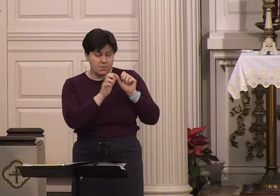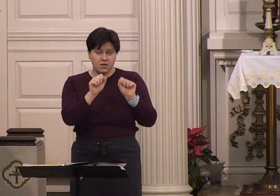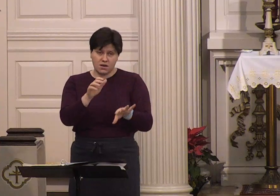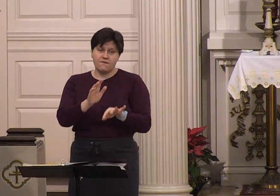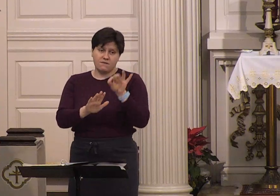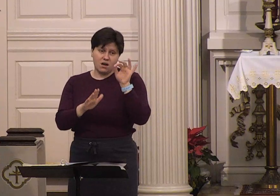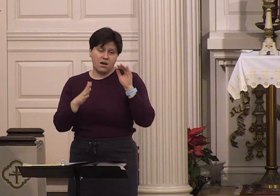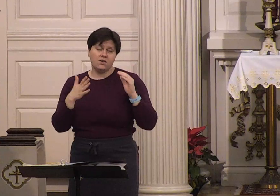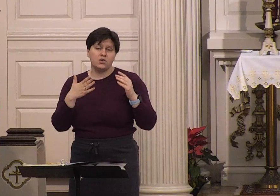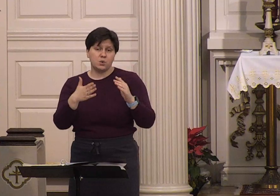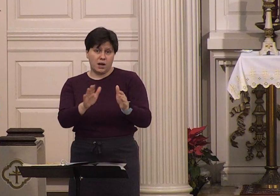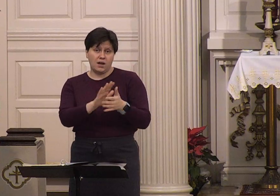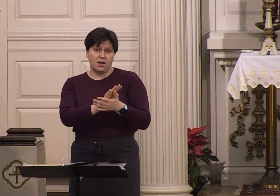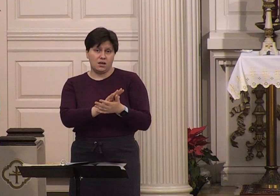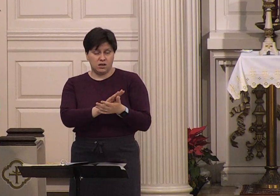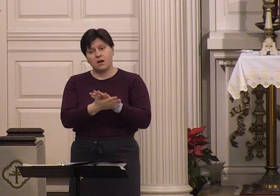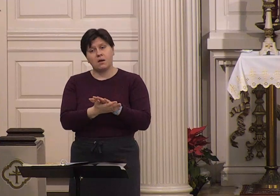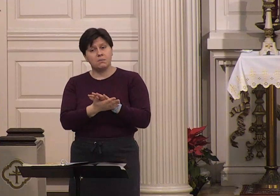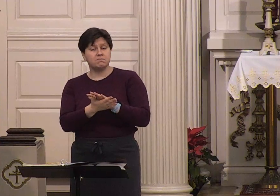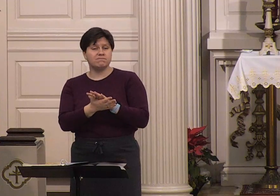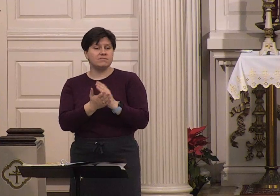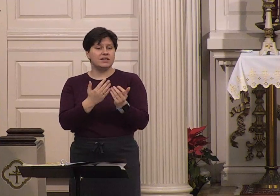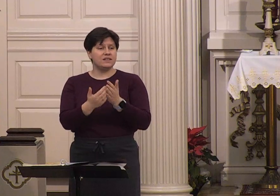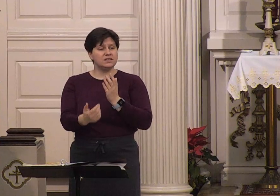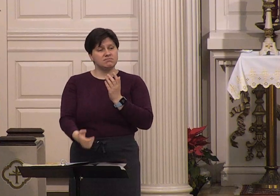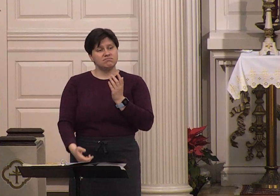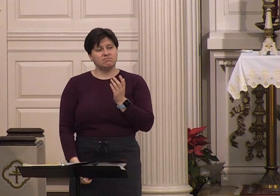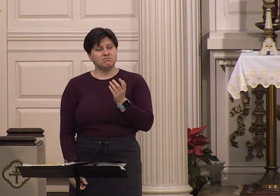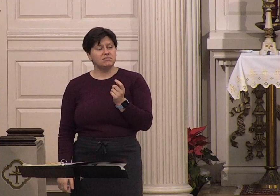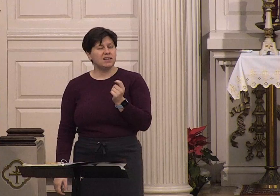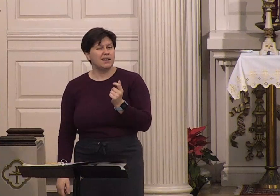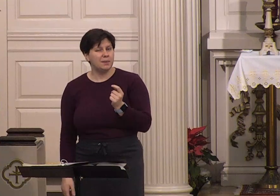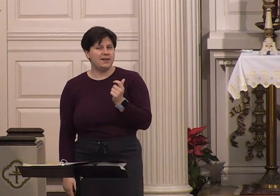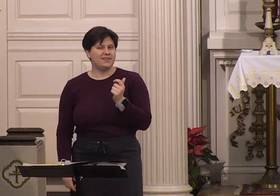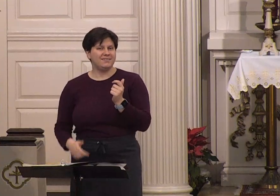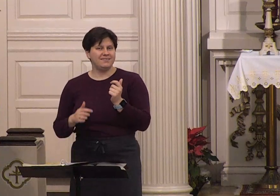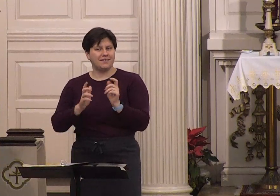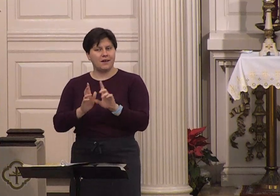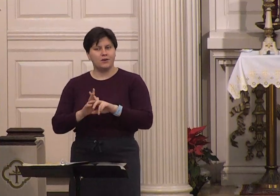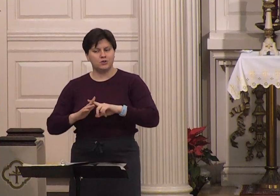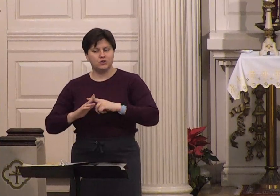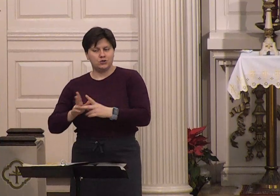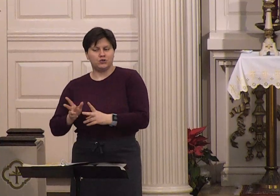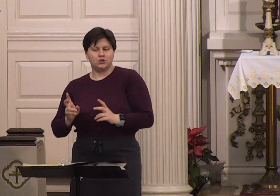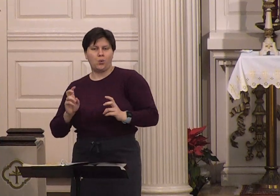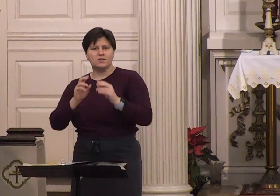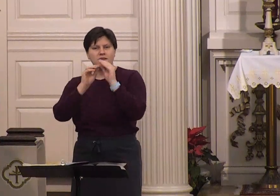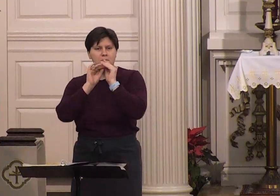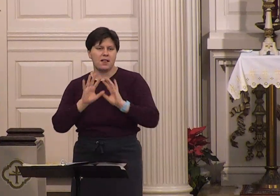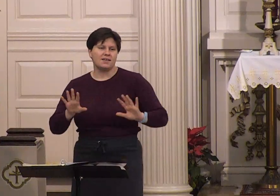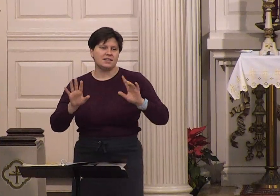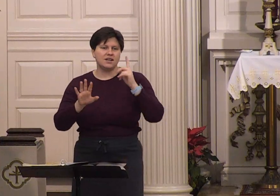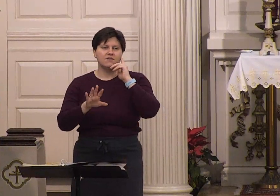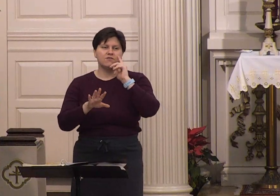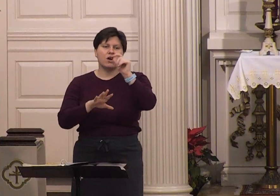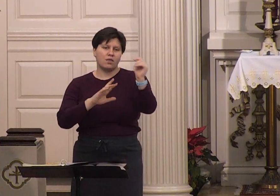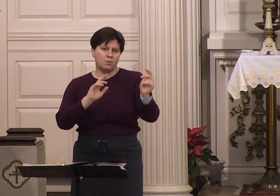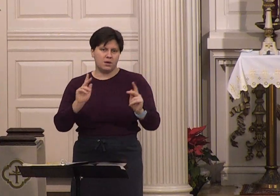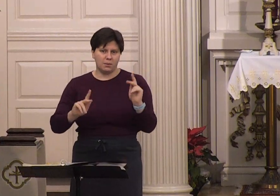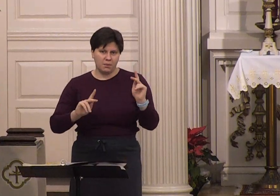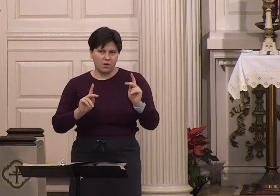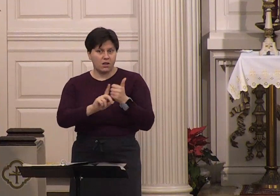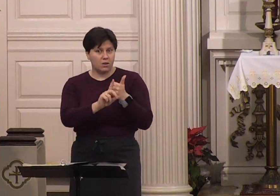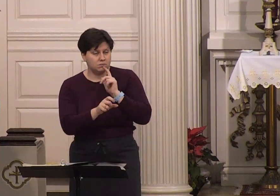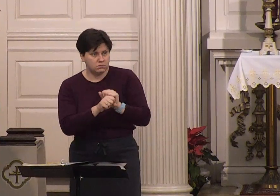become even a little bit of a source of blessedness to someone else who really,